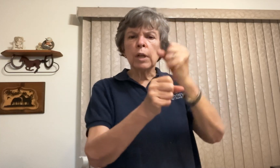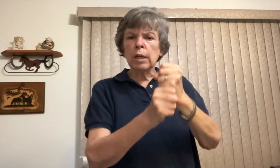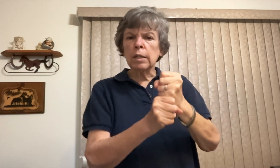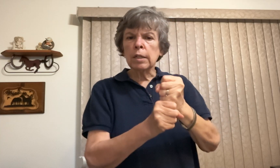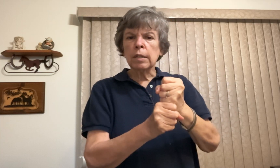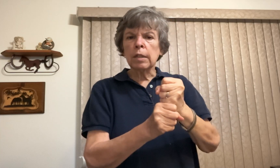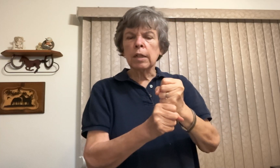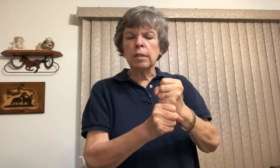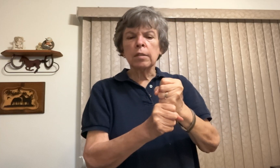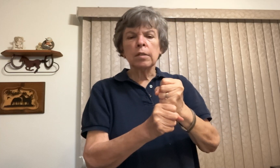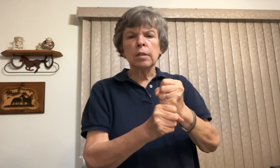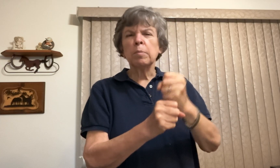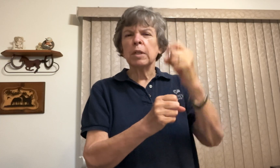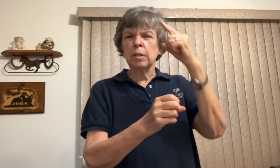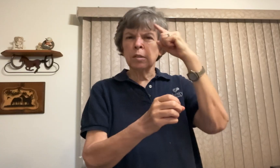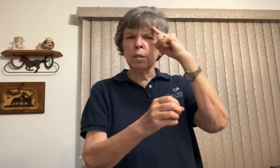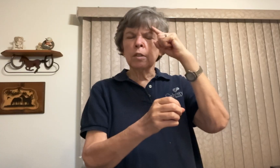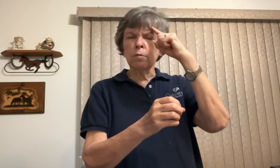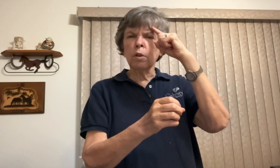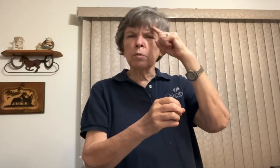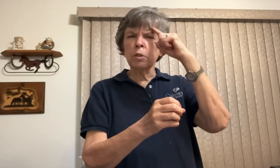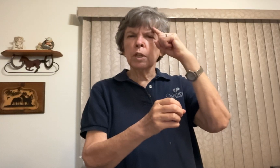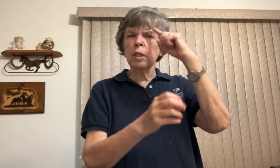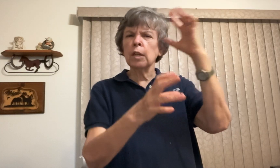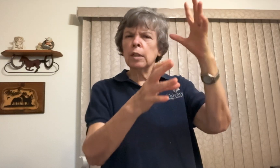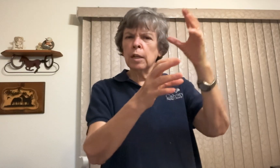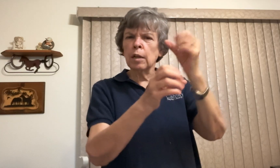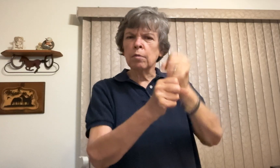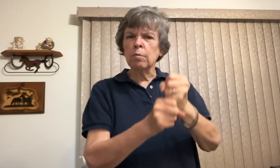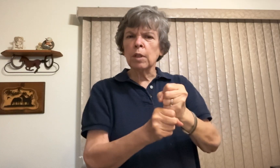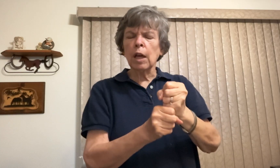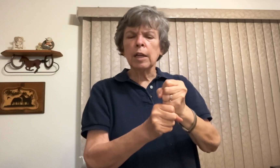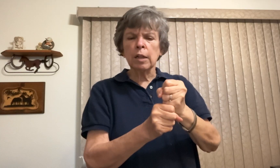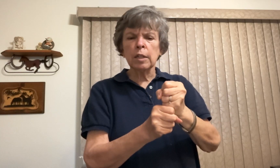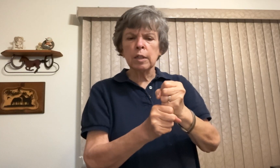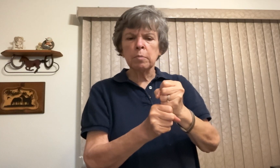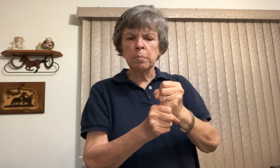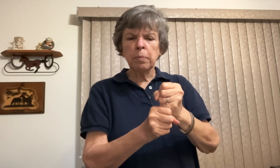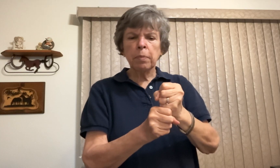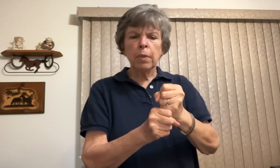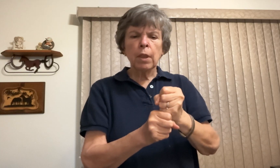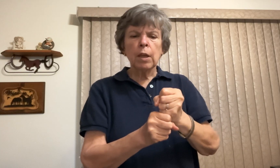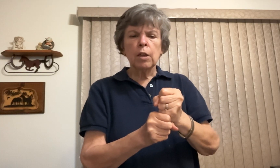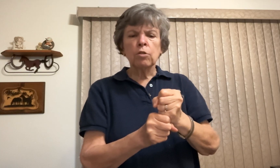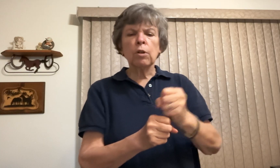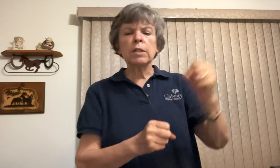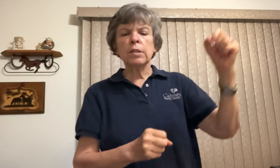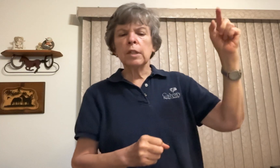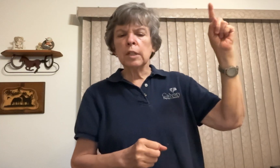forehead, and because it involves thinking and relying on him. Trust in